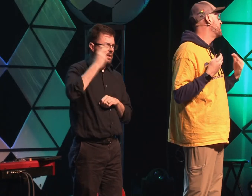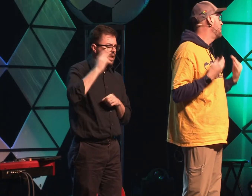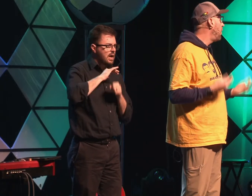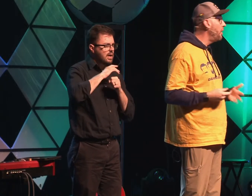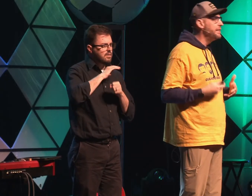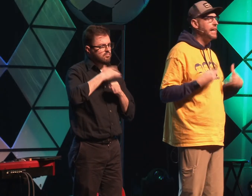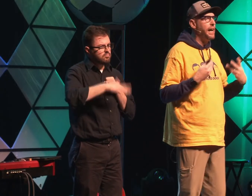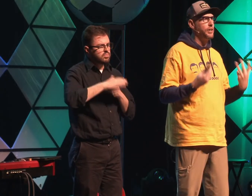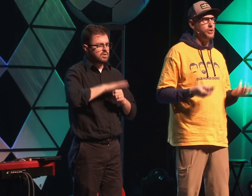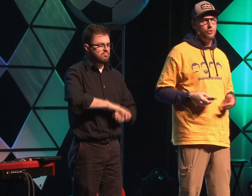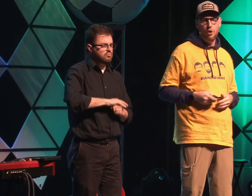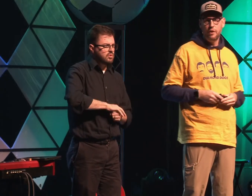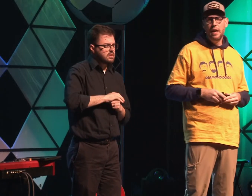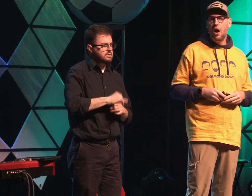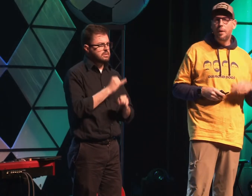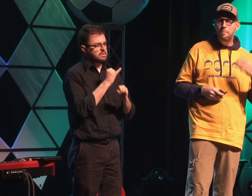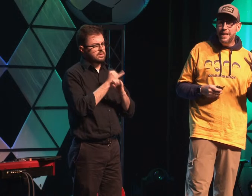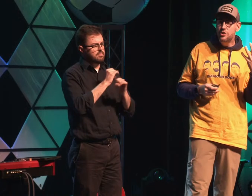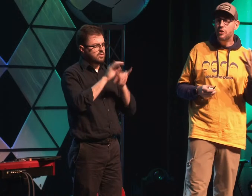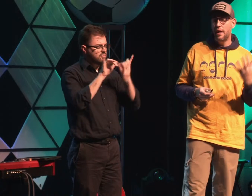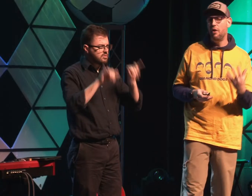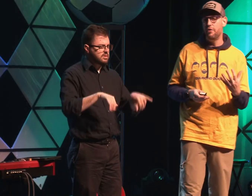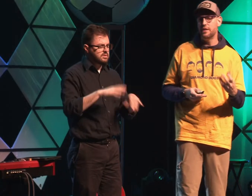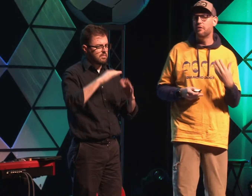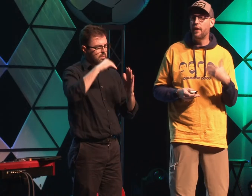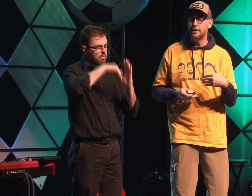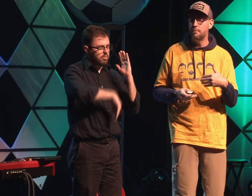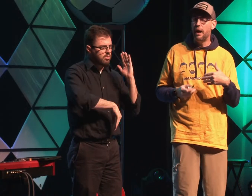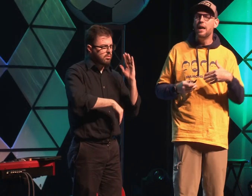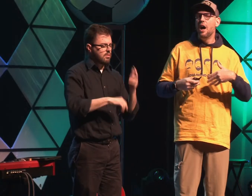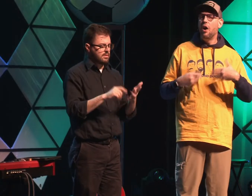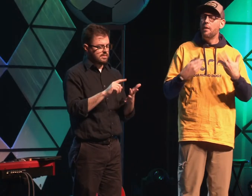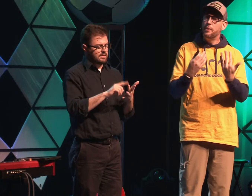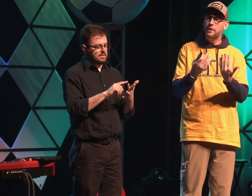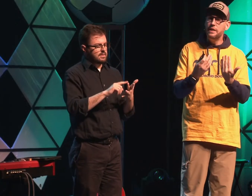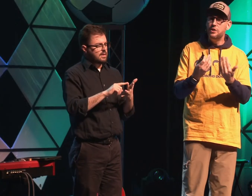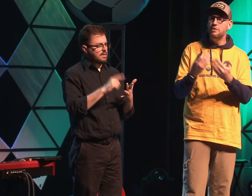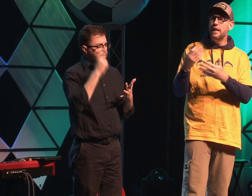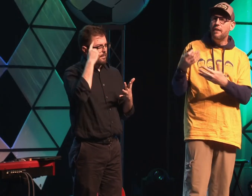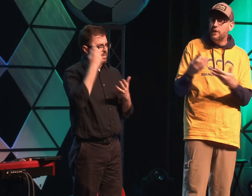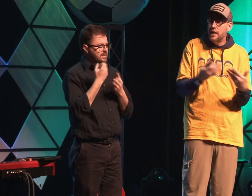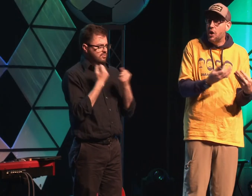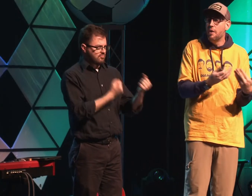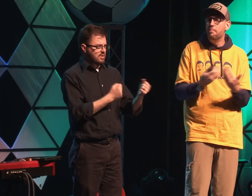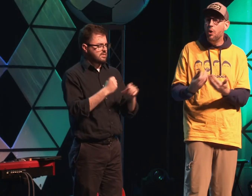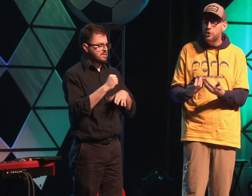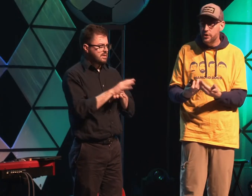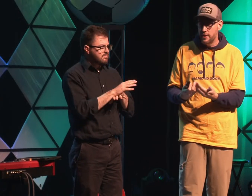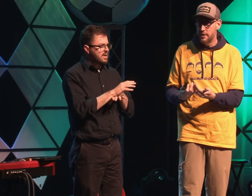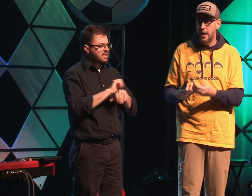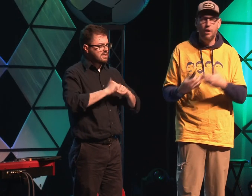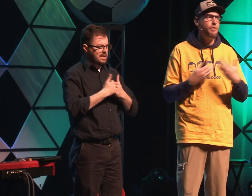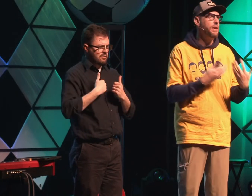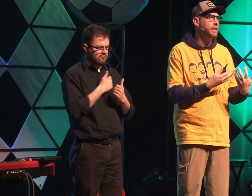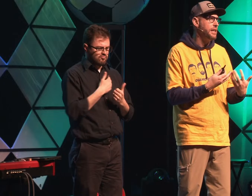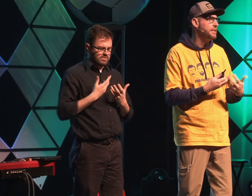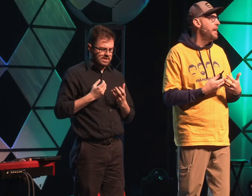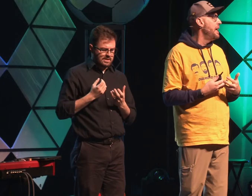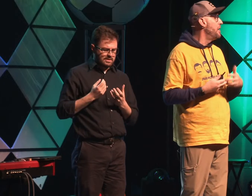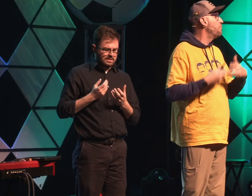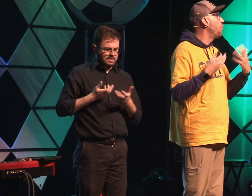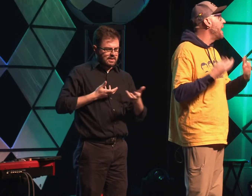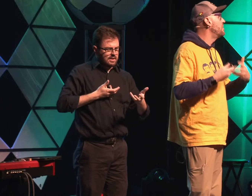higher risk of heart attack or stroke. Our mental health is affected by our ability to navigate our emotions and our